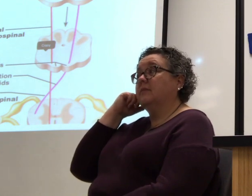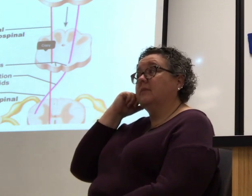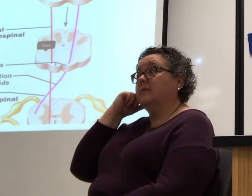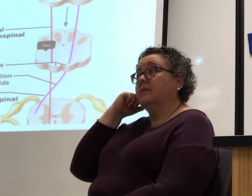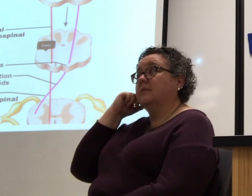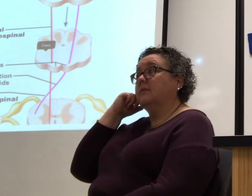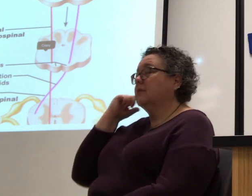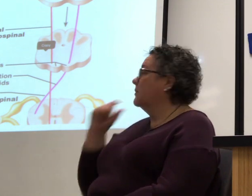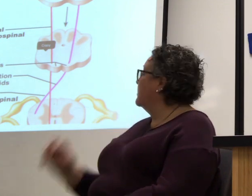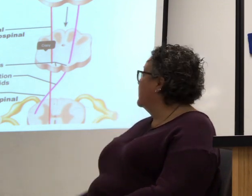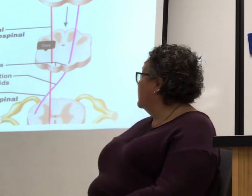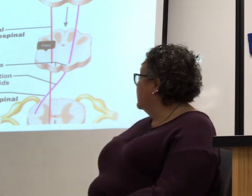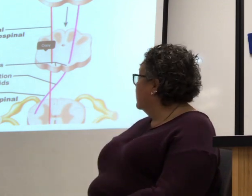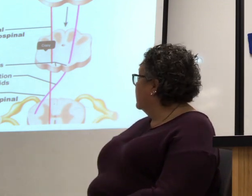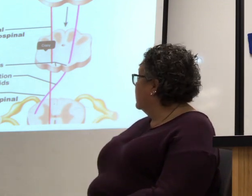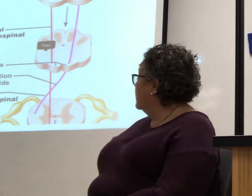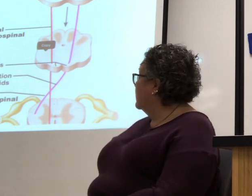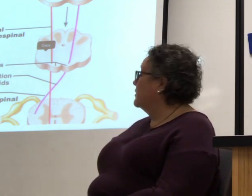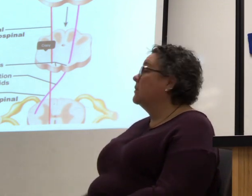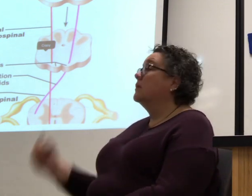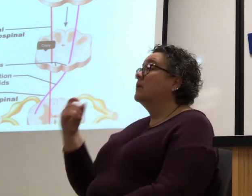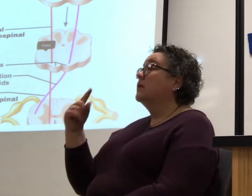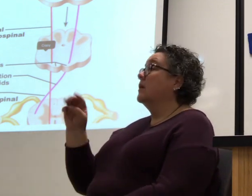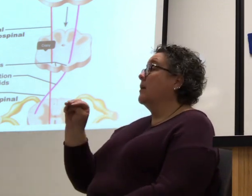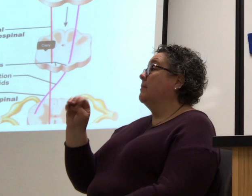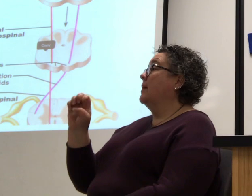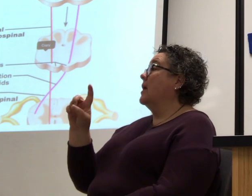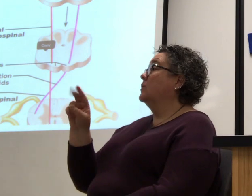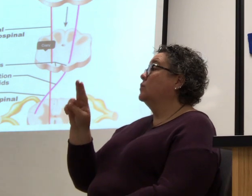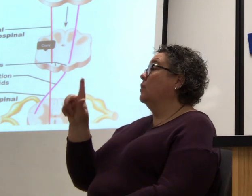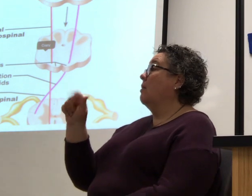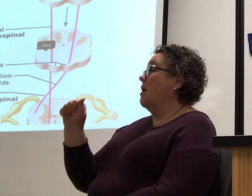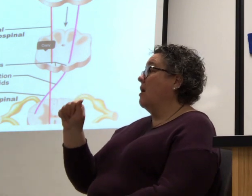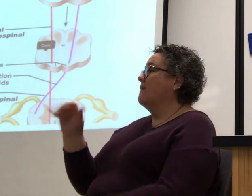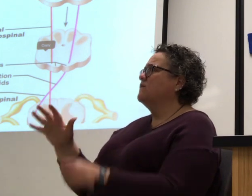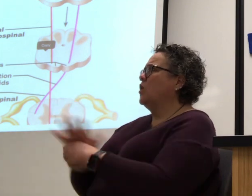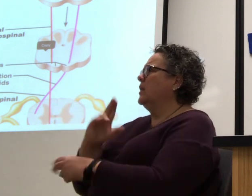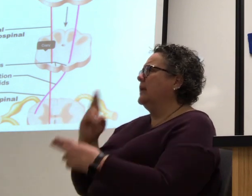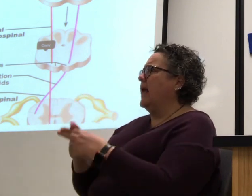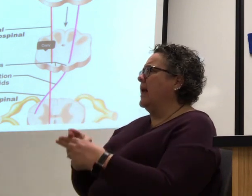of medulla. The medulla, the full name is medulla oblongata.